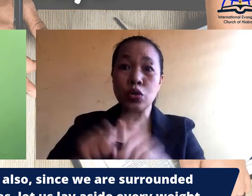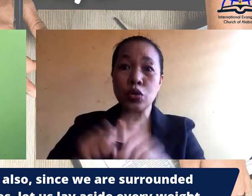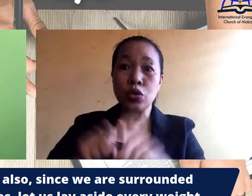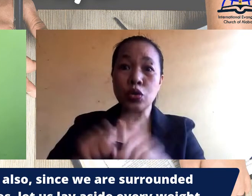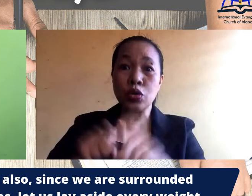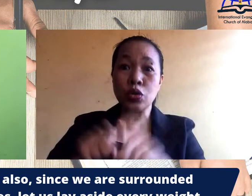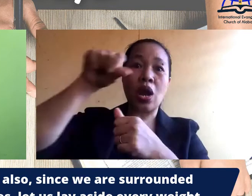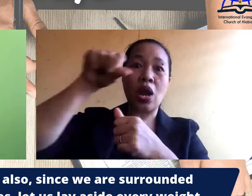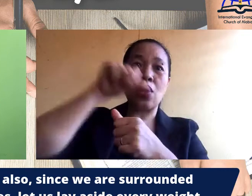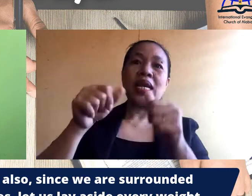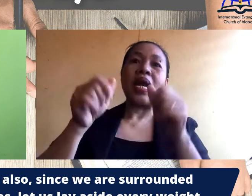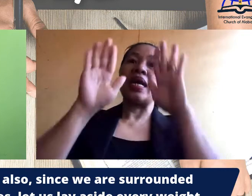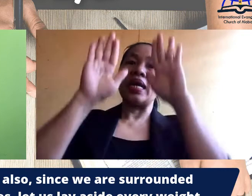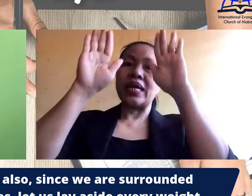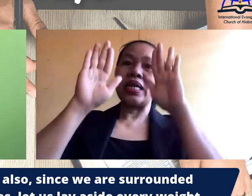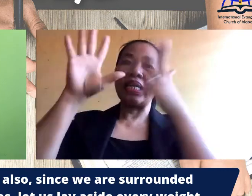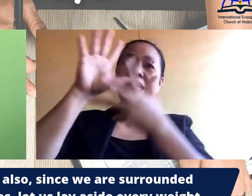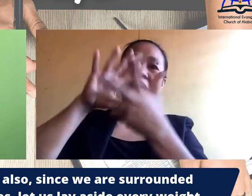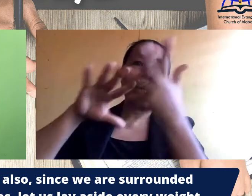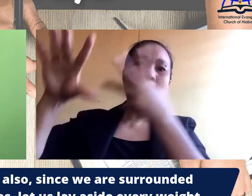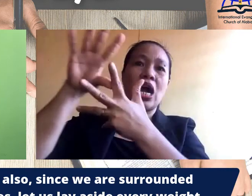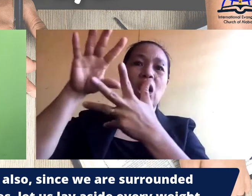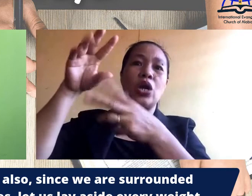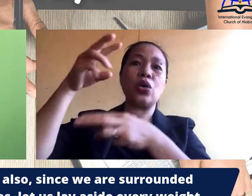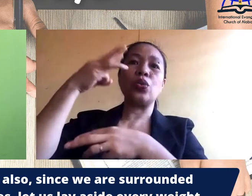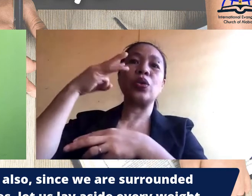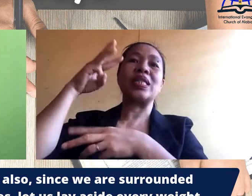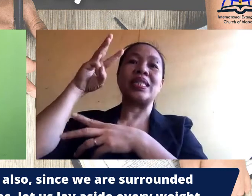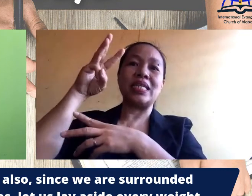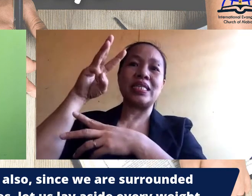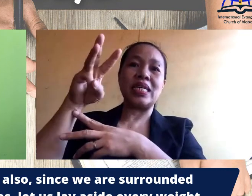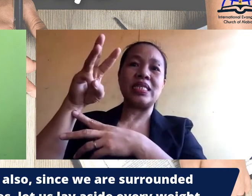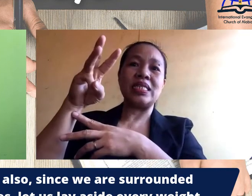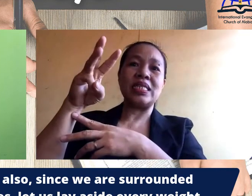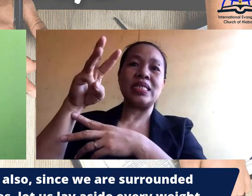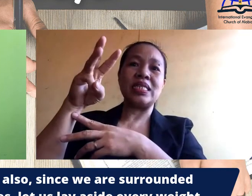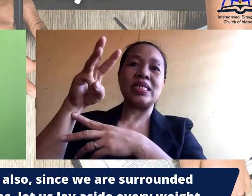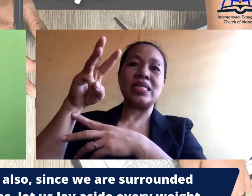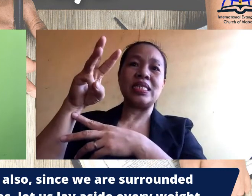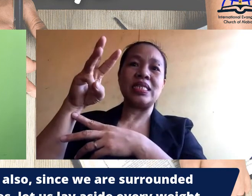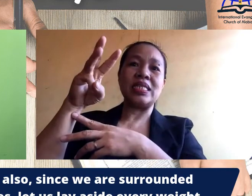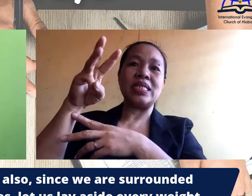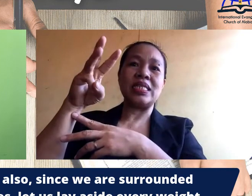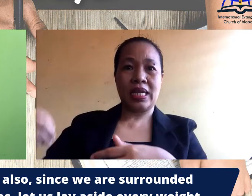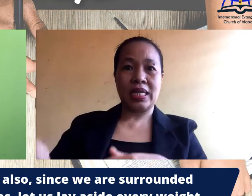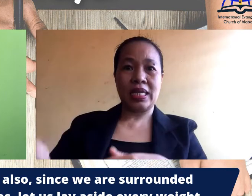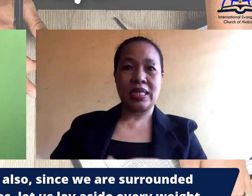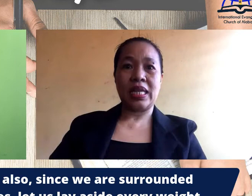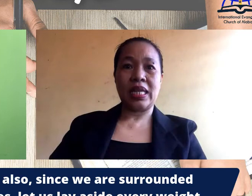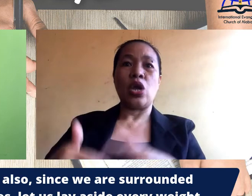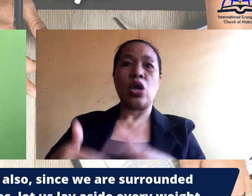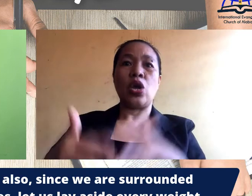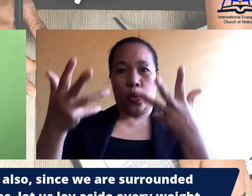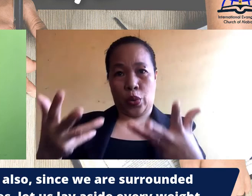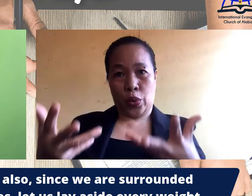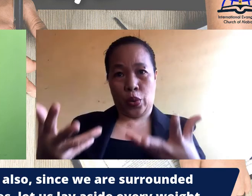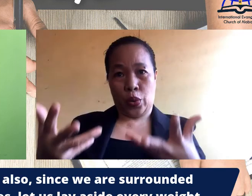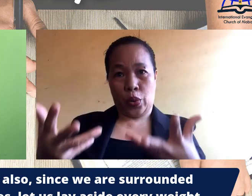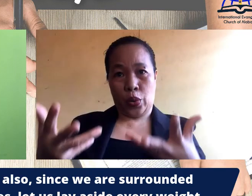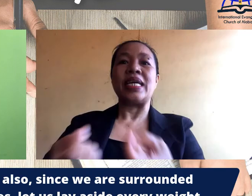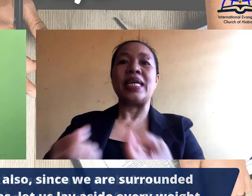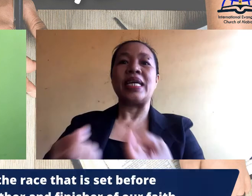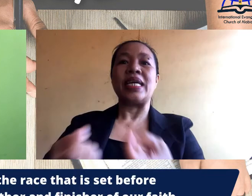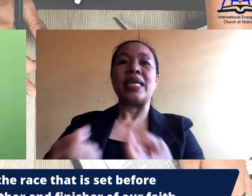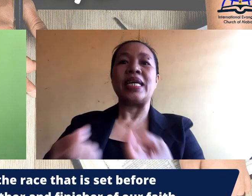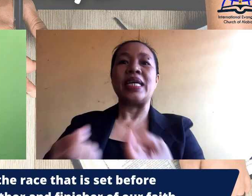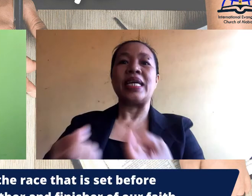lay aside every weight and the sin which so easily ensnares